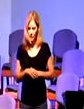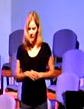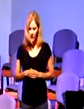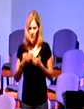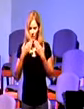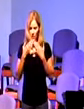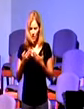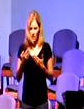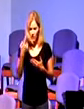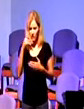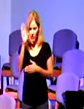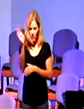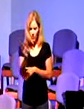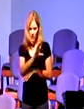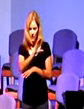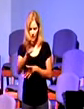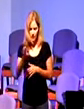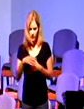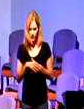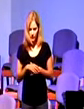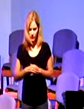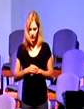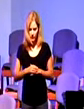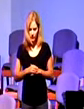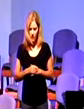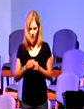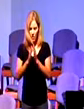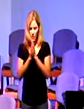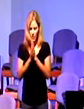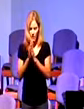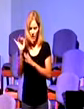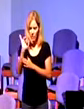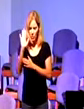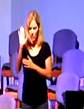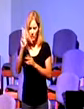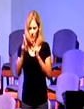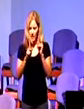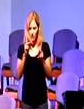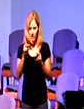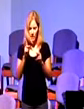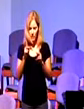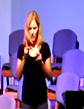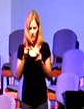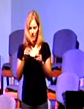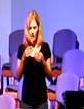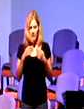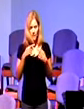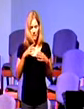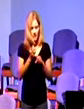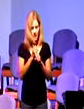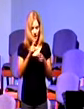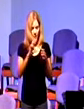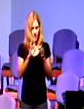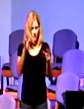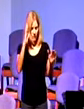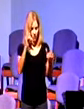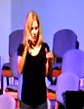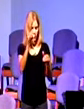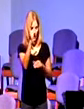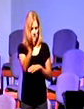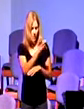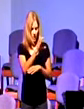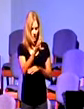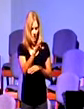We thank you for the cross. And we pray as your people that we would take the message of hope in the cross to a lost